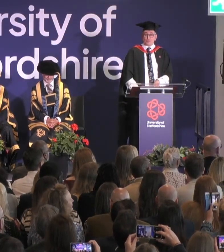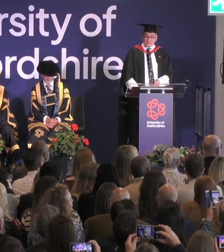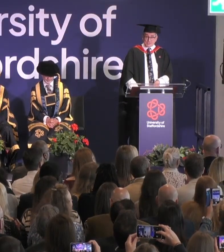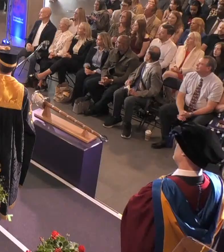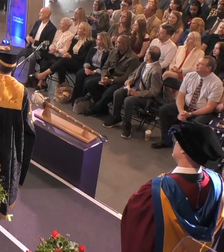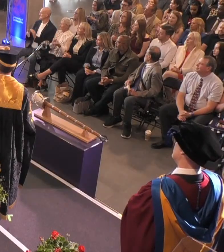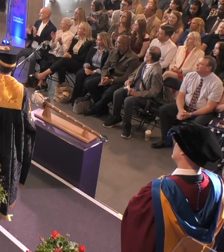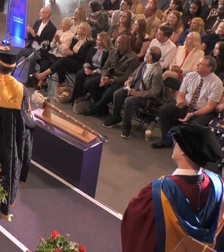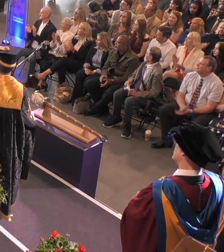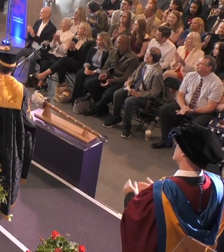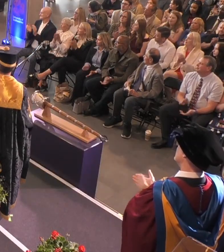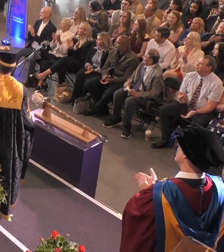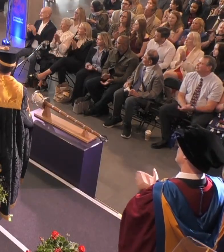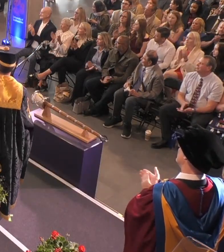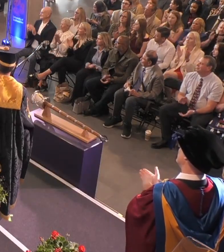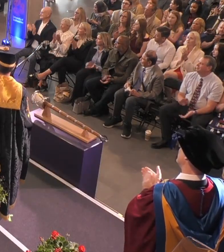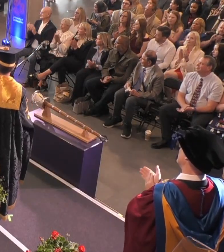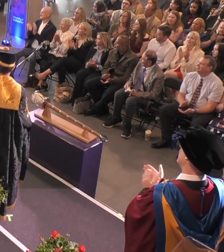Amelia Swinson.